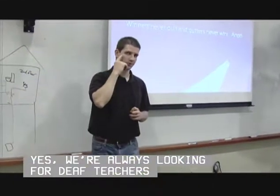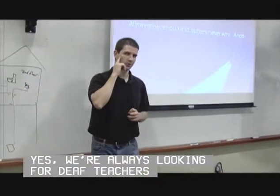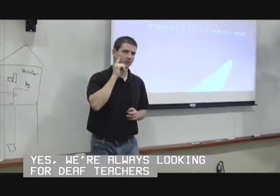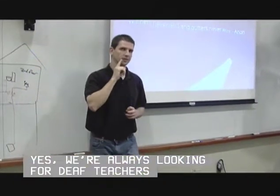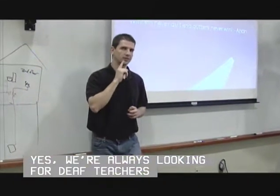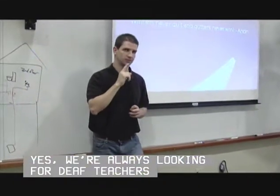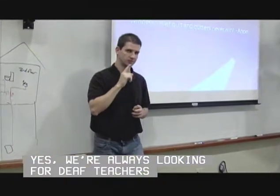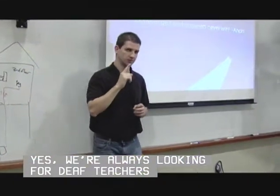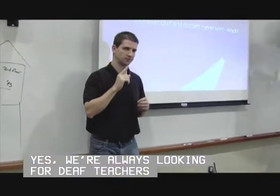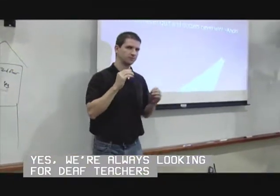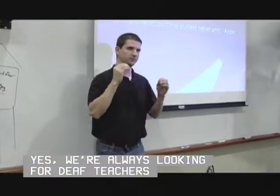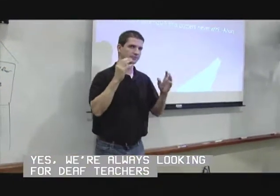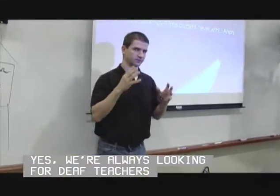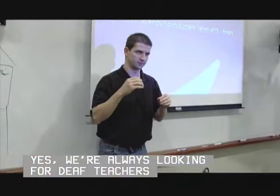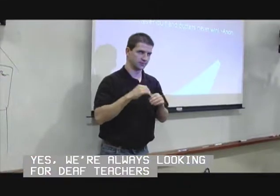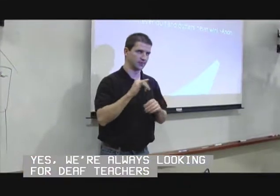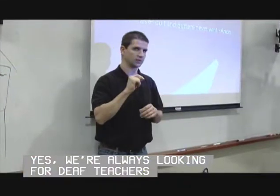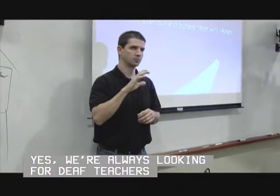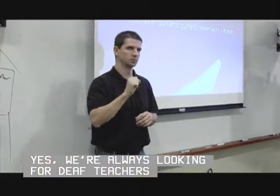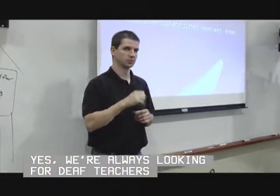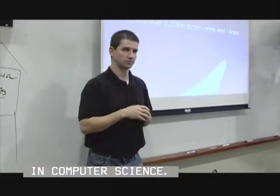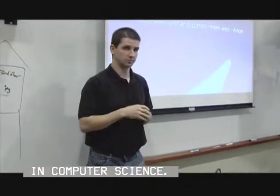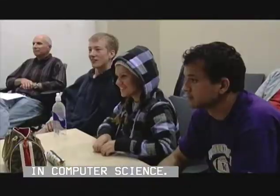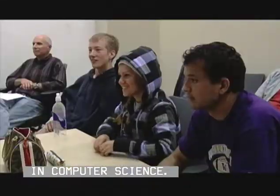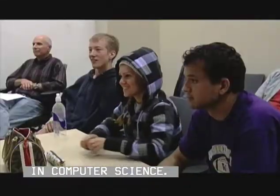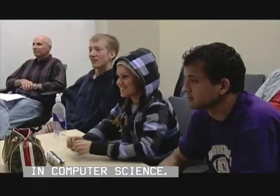Yes. We're always looking for deaf teachers in computer science.